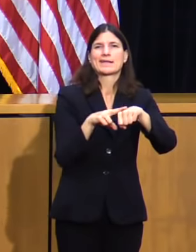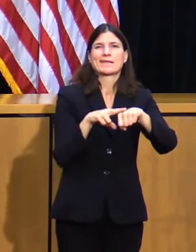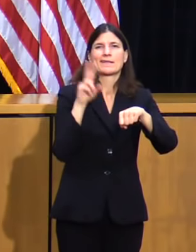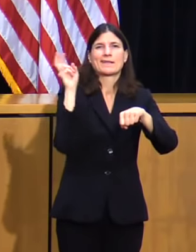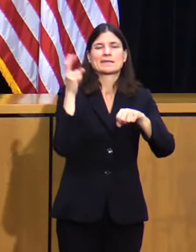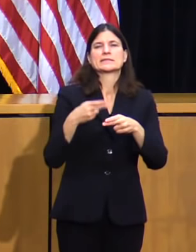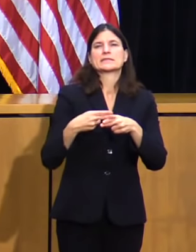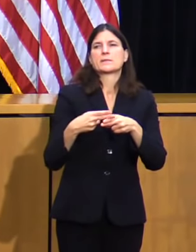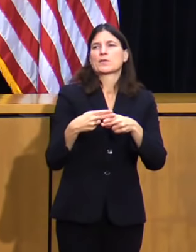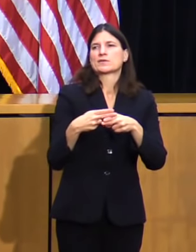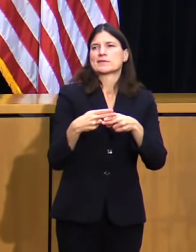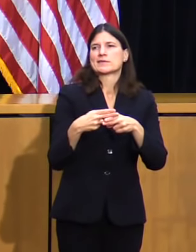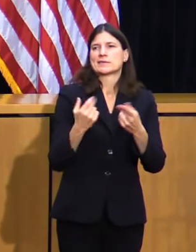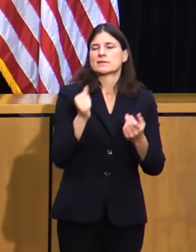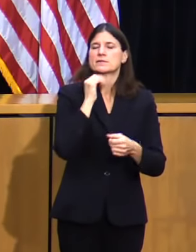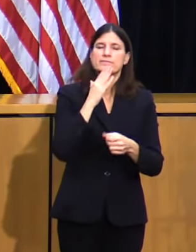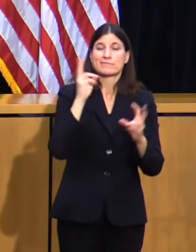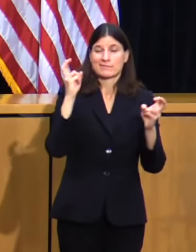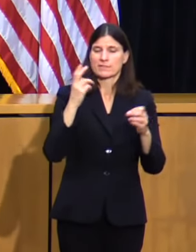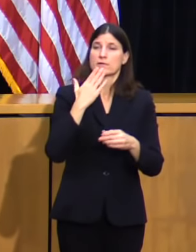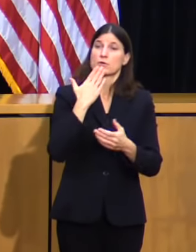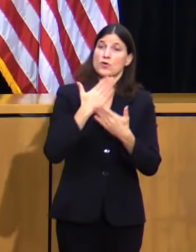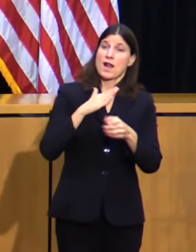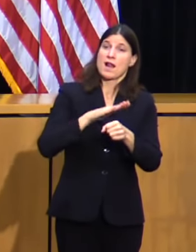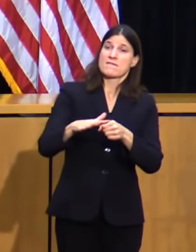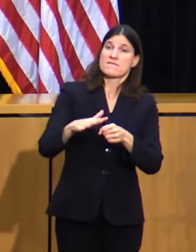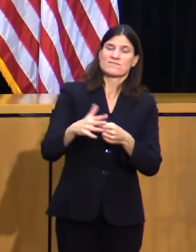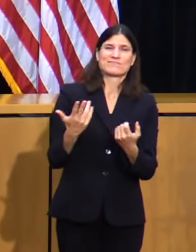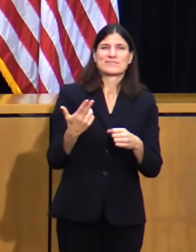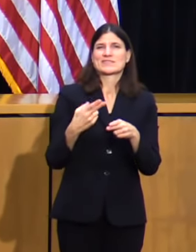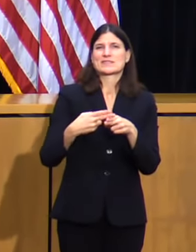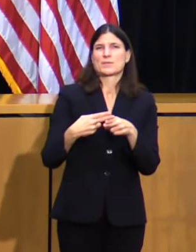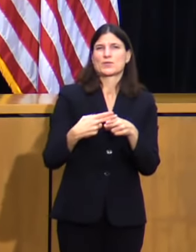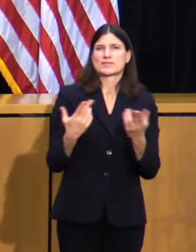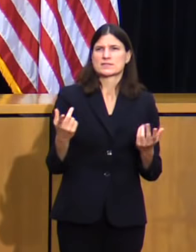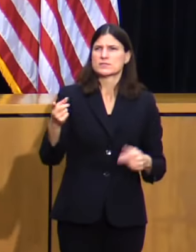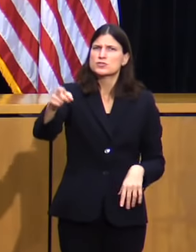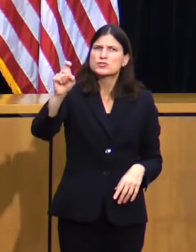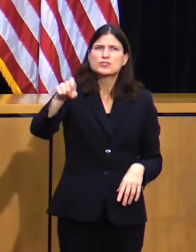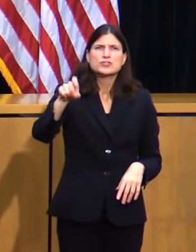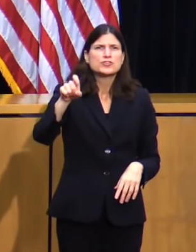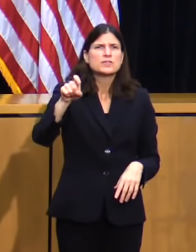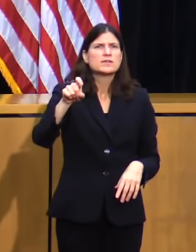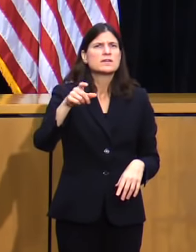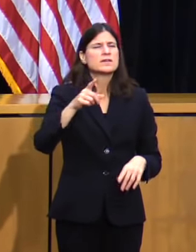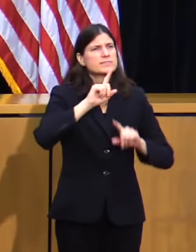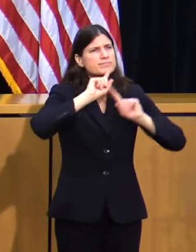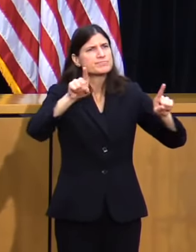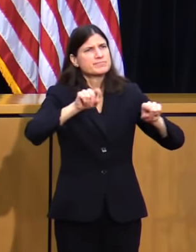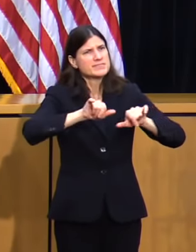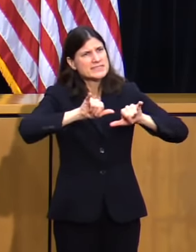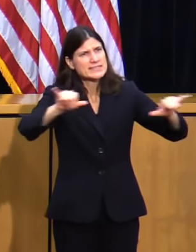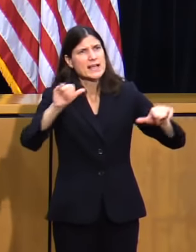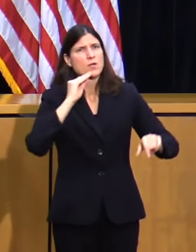test, and if you're positive, stay home. Sort of, that to him is a real answer to this. And he has no faith that